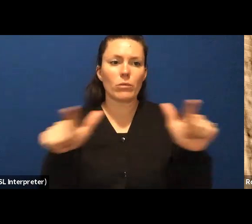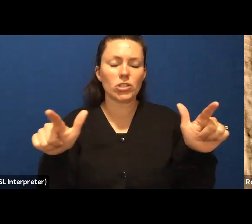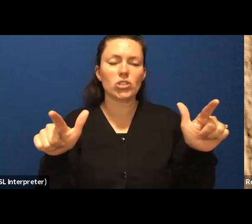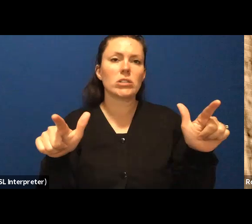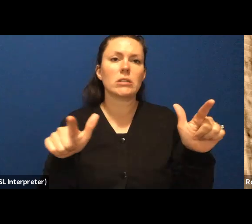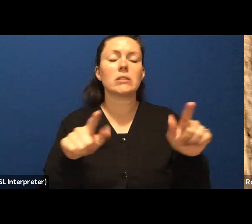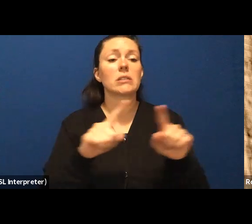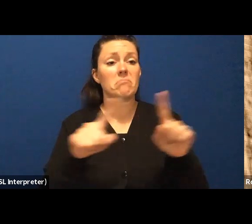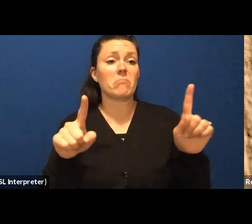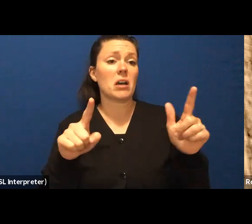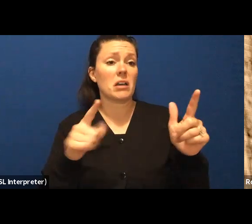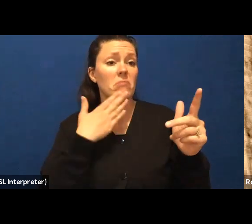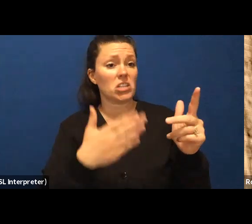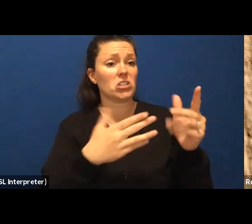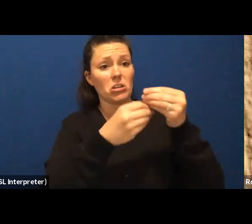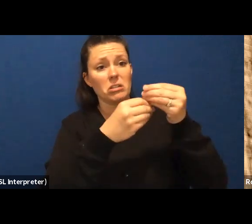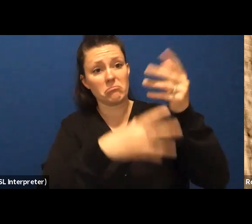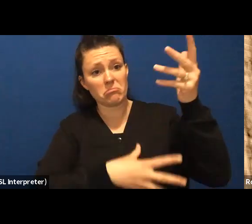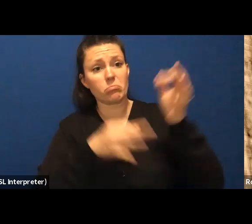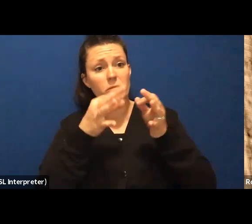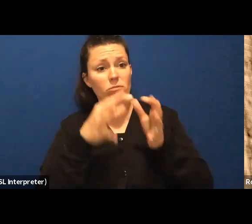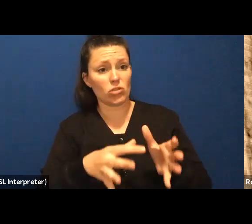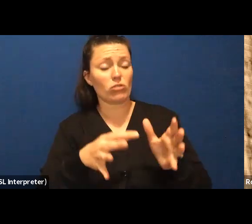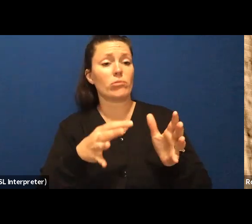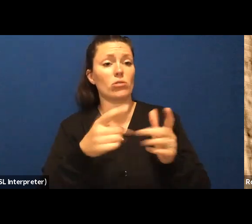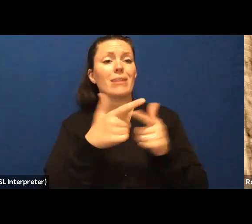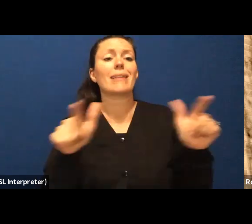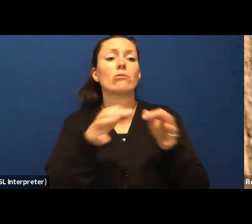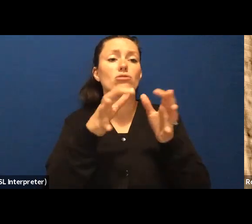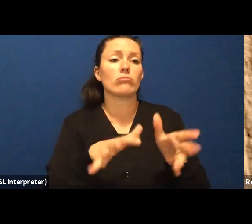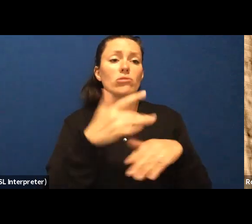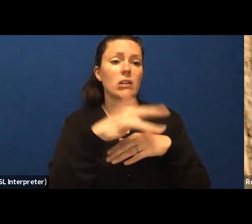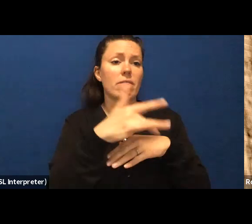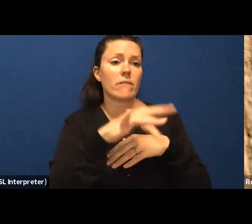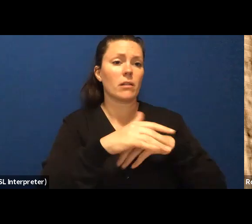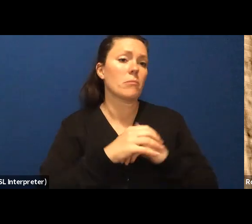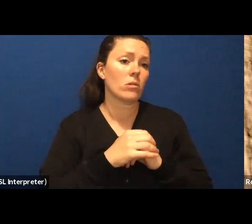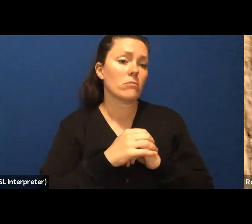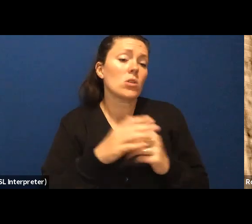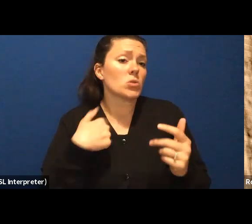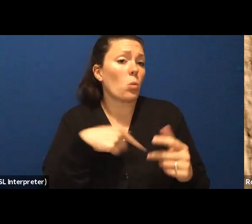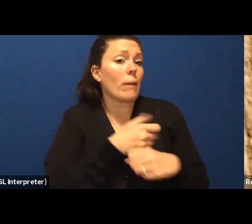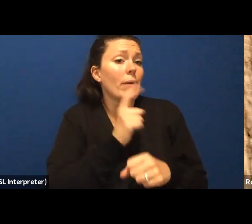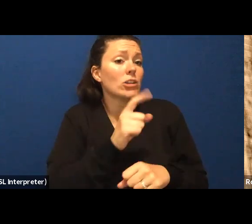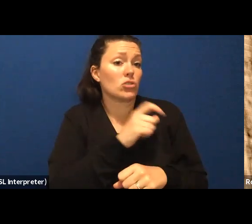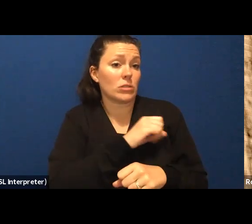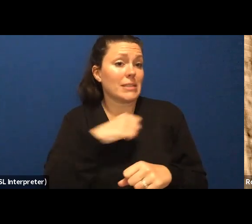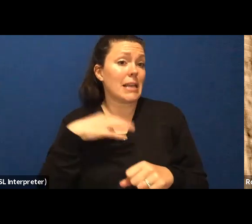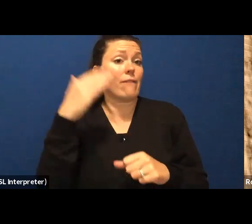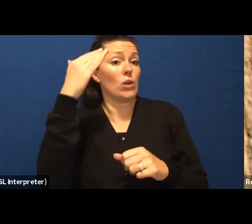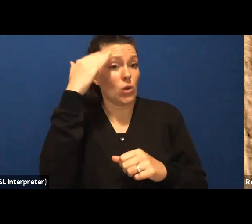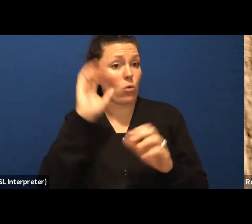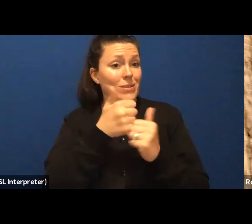extensive list of language interpreters, and we just make sure that our staff knows how to utilize